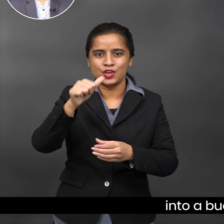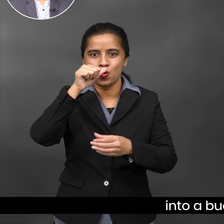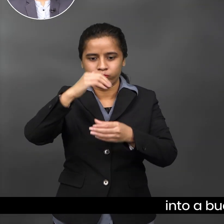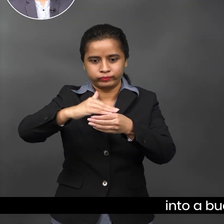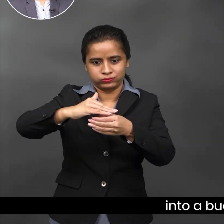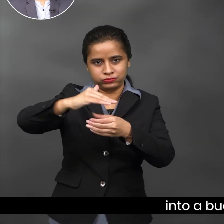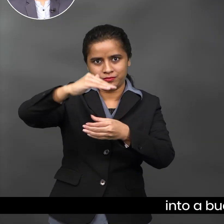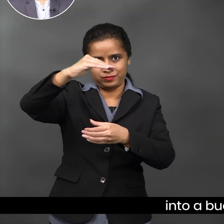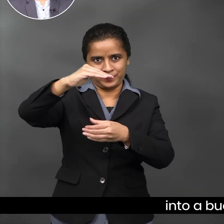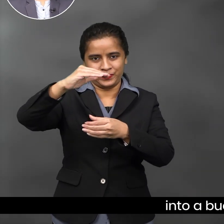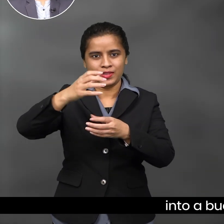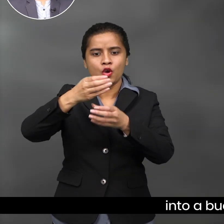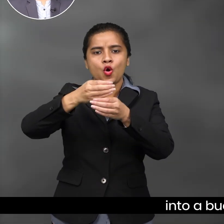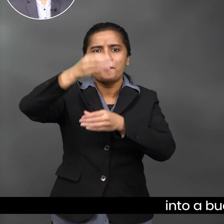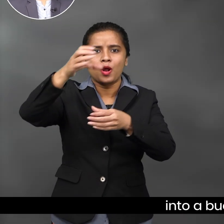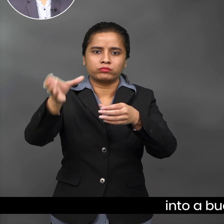with water.